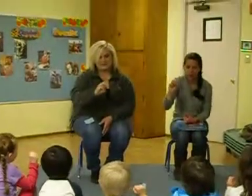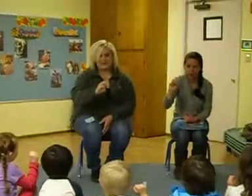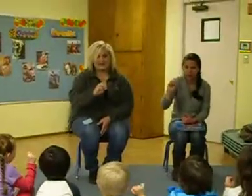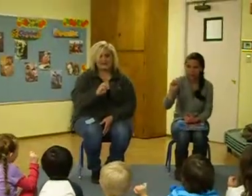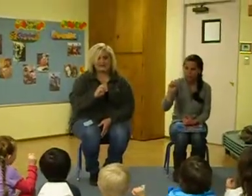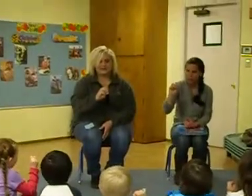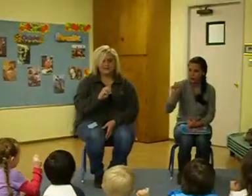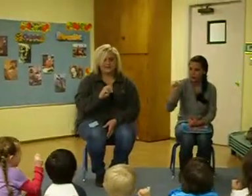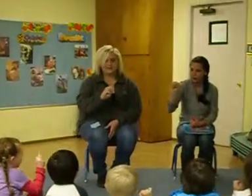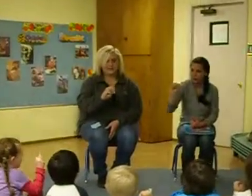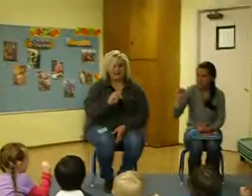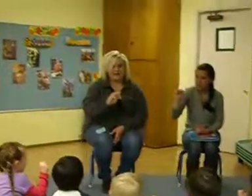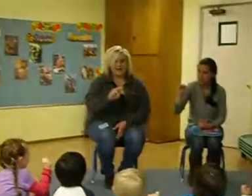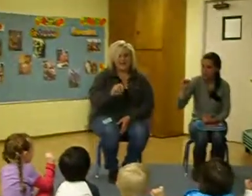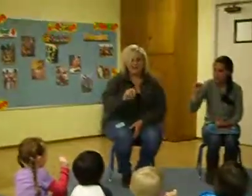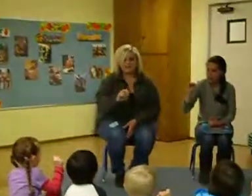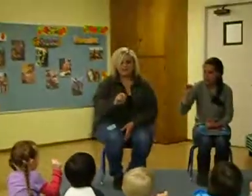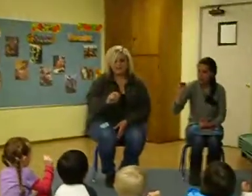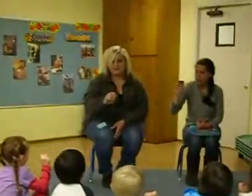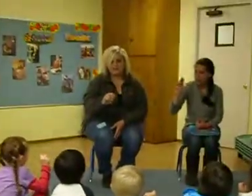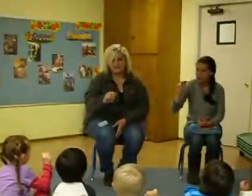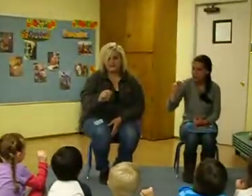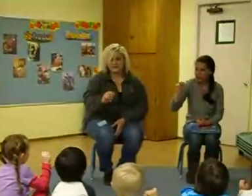Yeah. Okay, N.